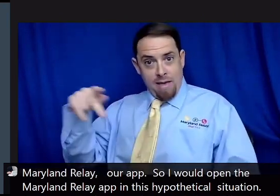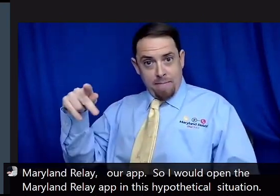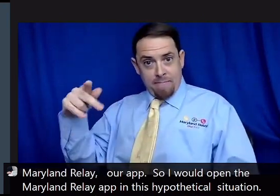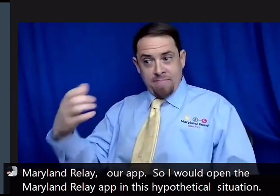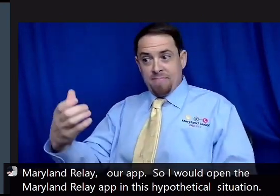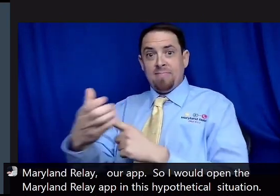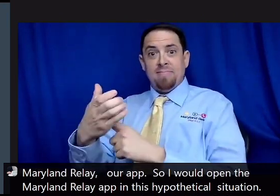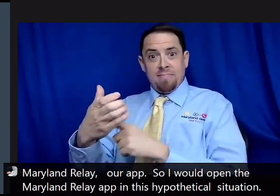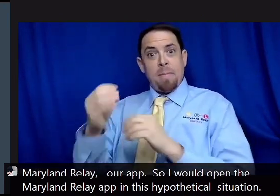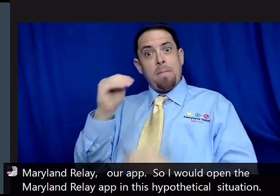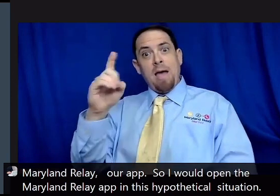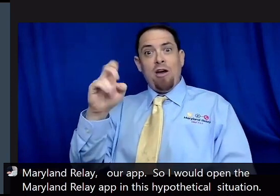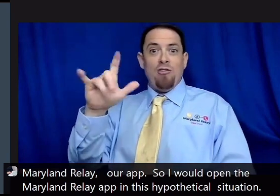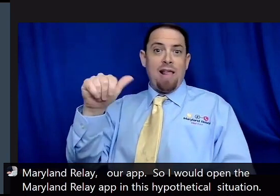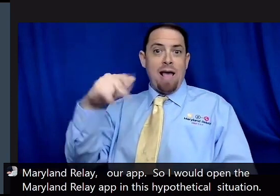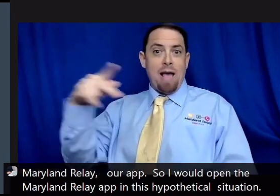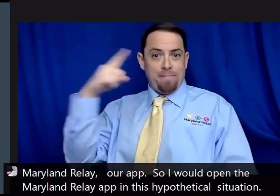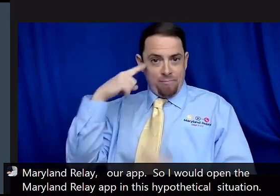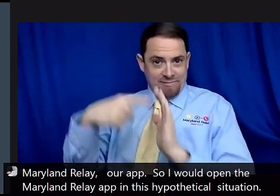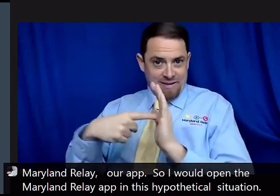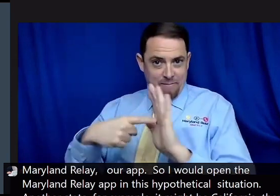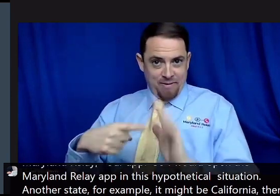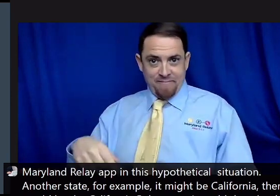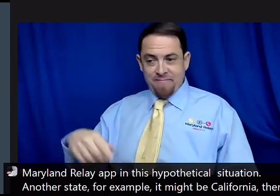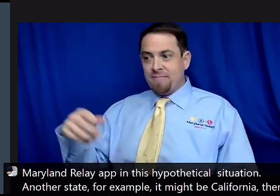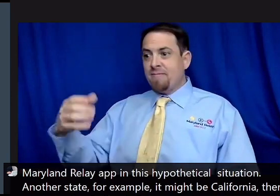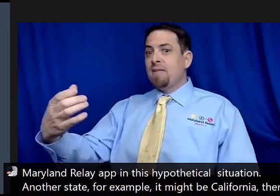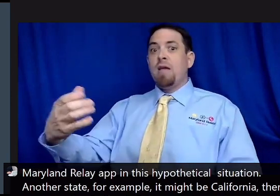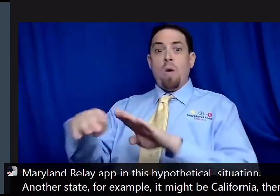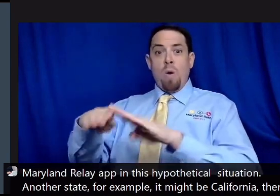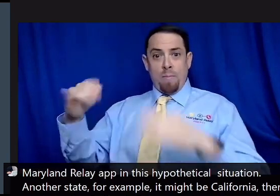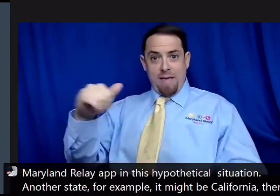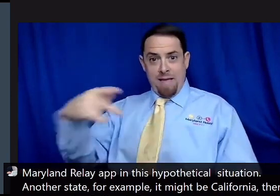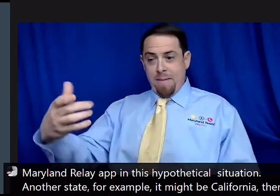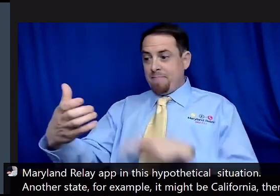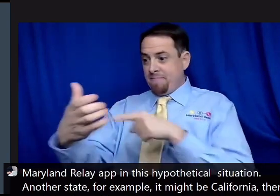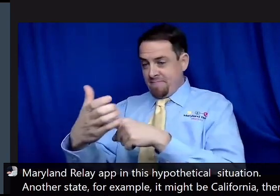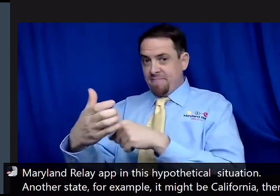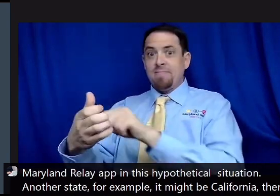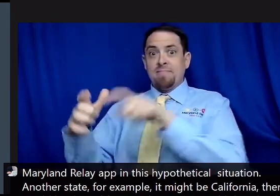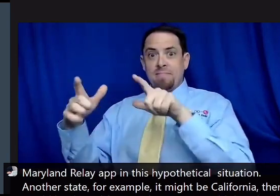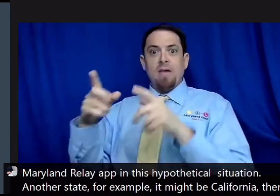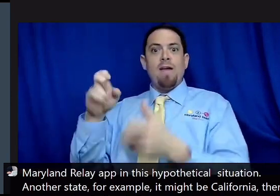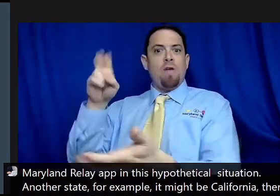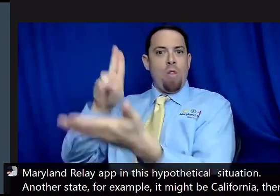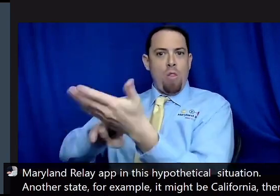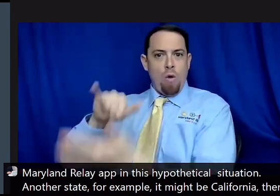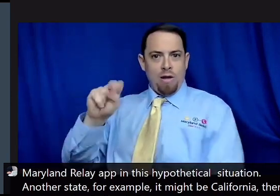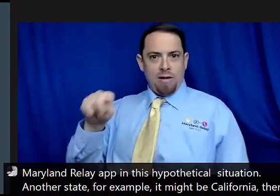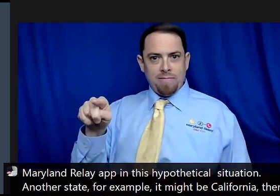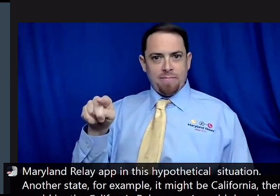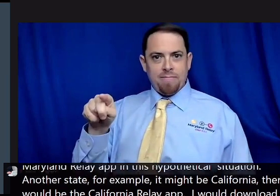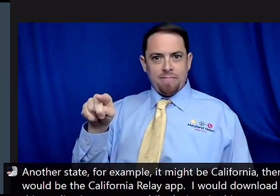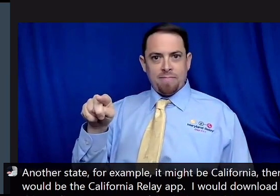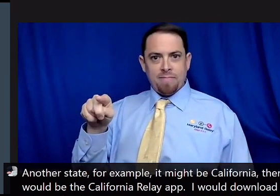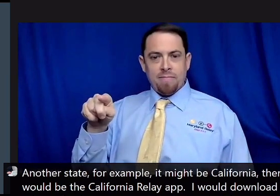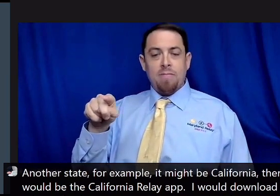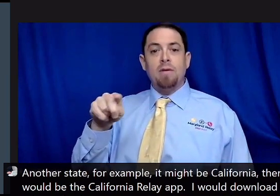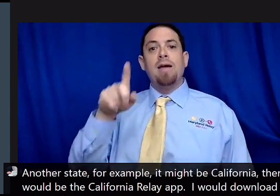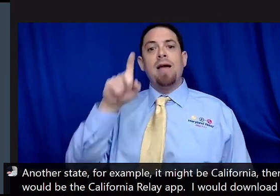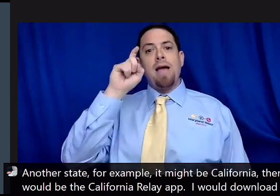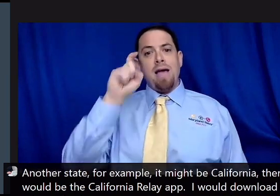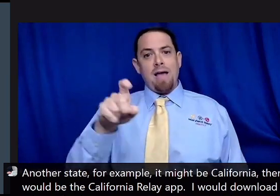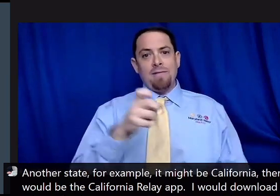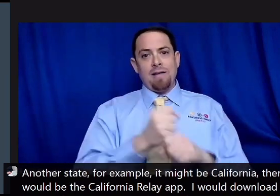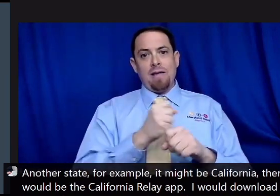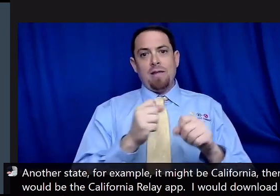I would download this application to my mobile device. In this case, we're going to use Maryland Relay. I would open up the app. I